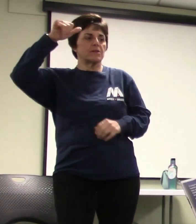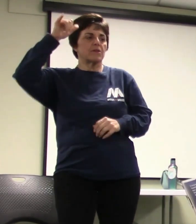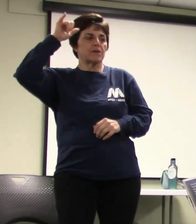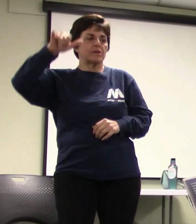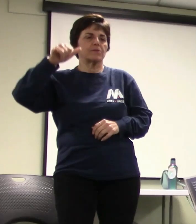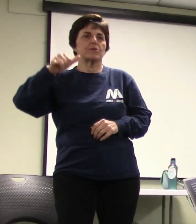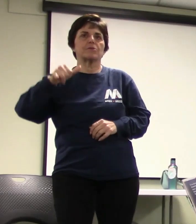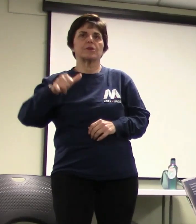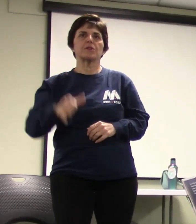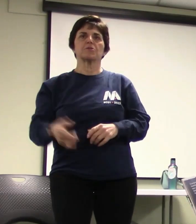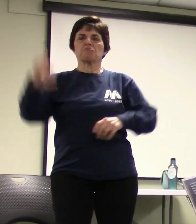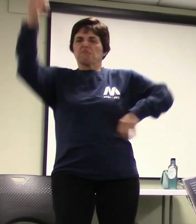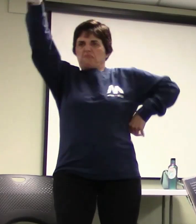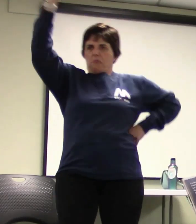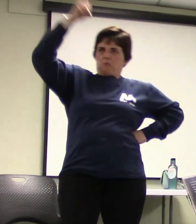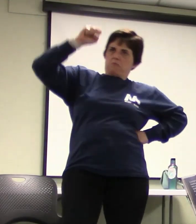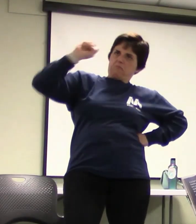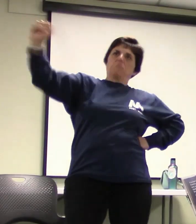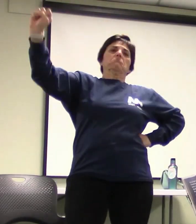went on strike.